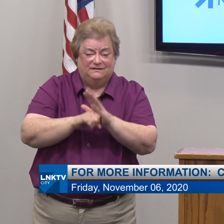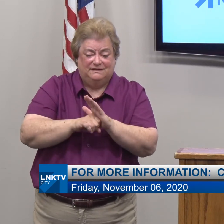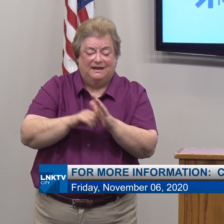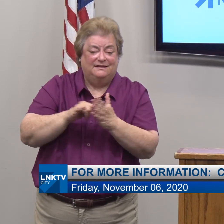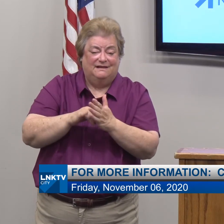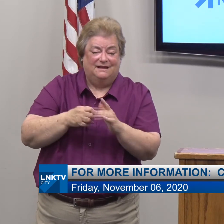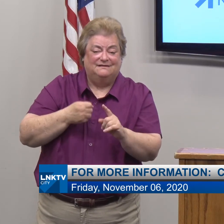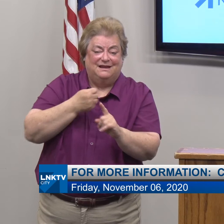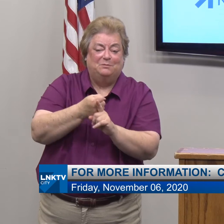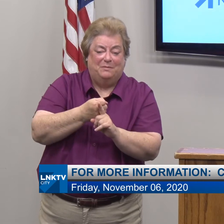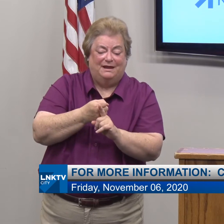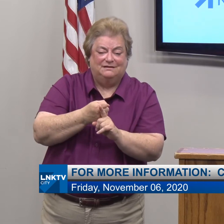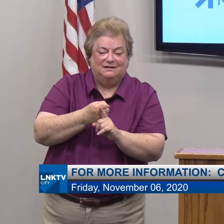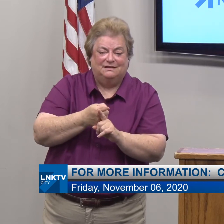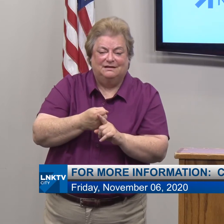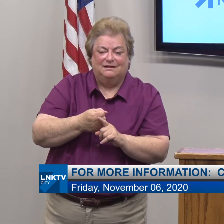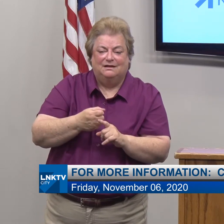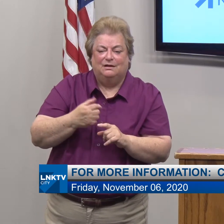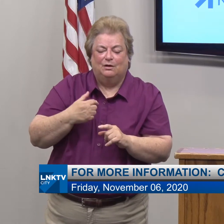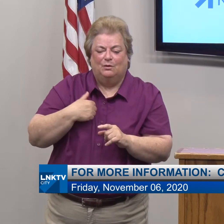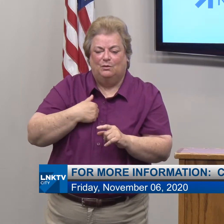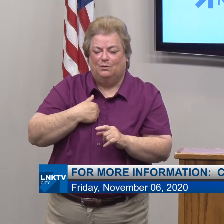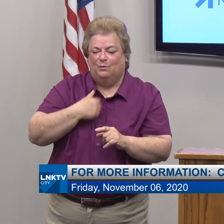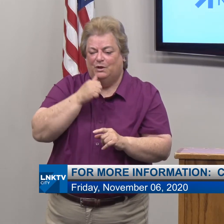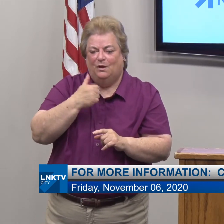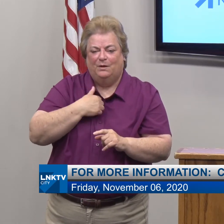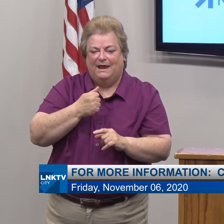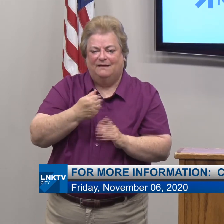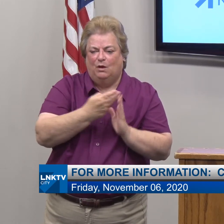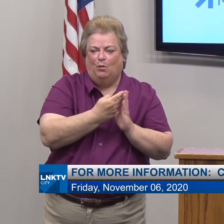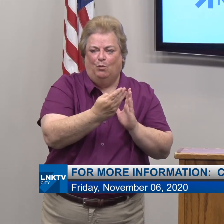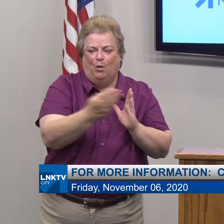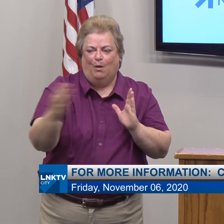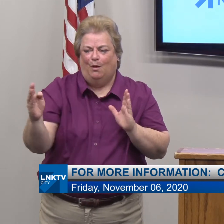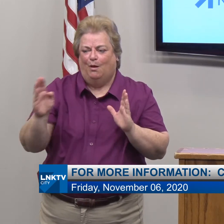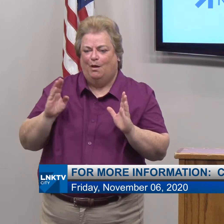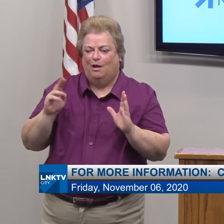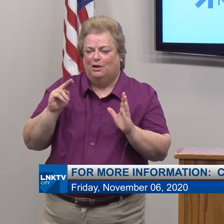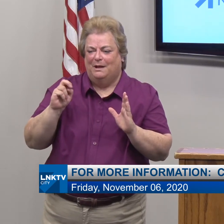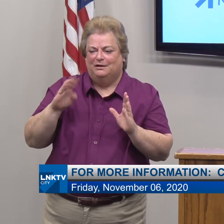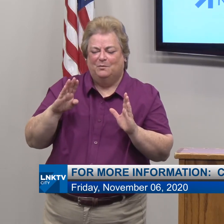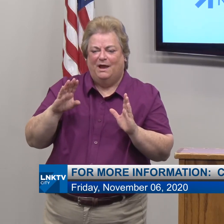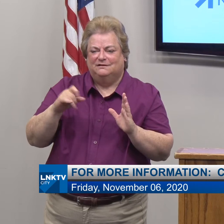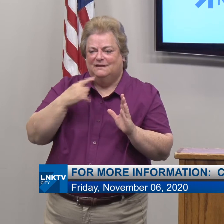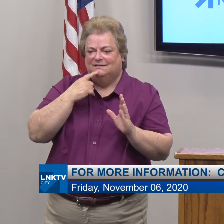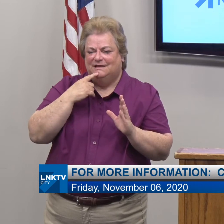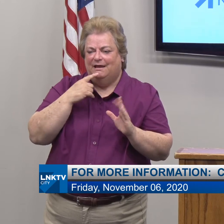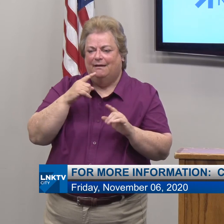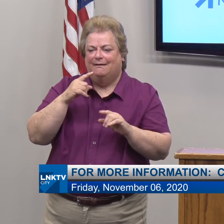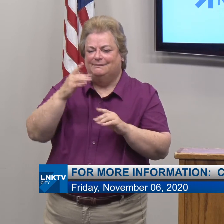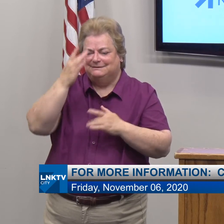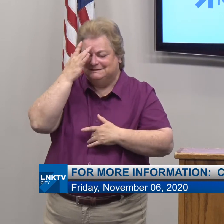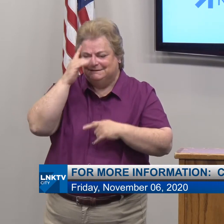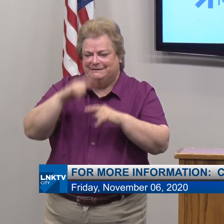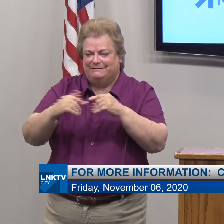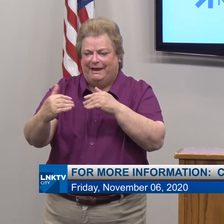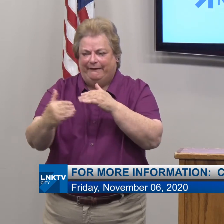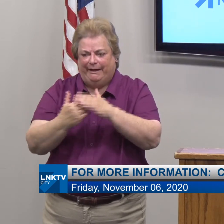you know, there's no walls around us saying that the disease can't come in here or that people aren't traveling